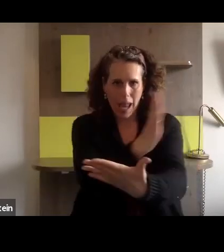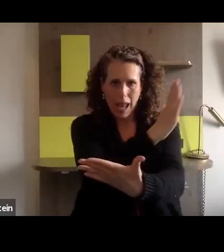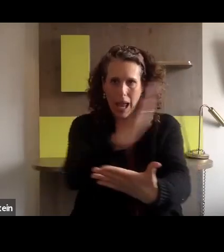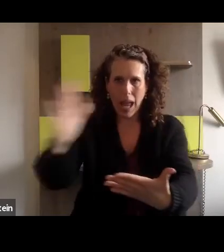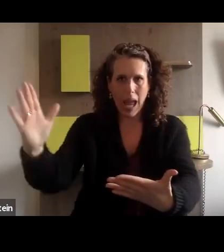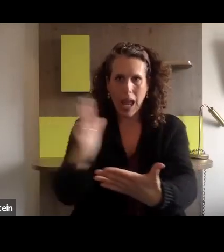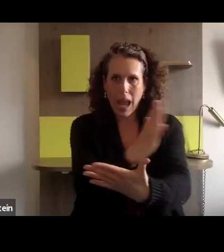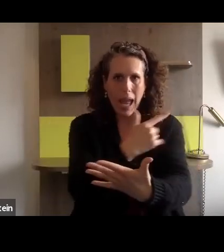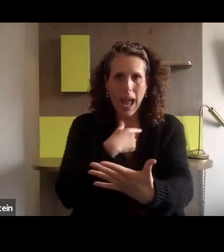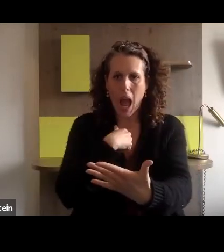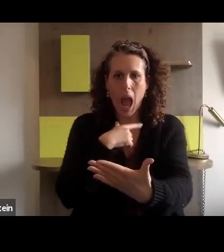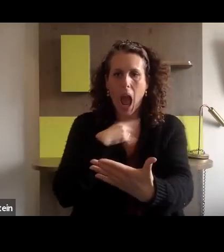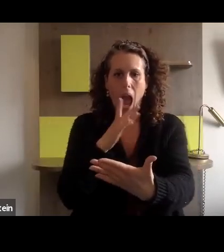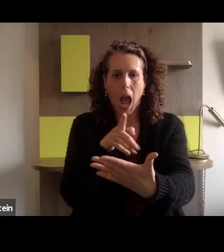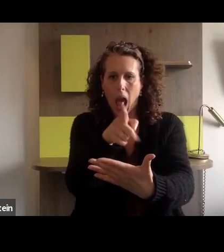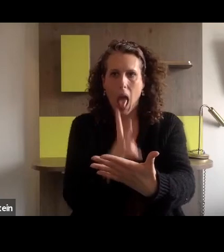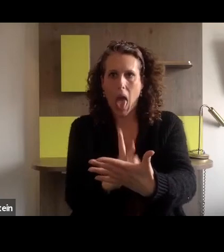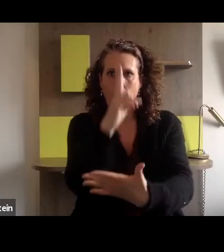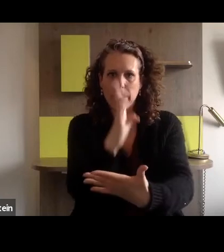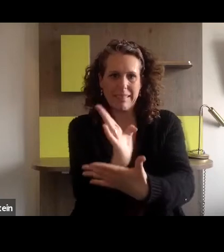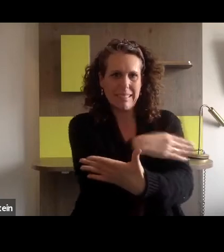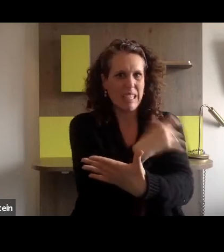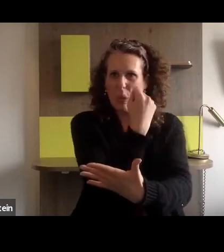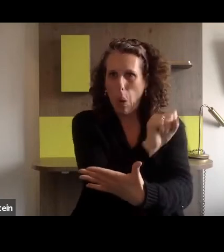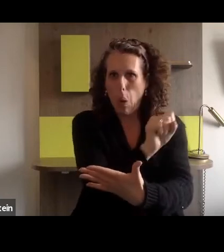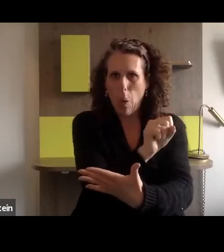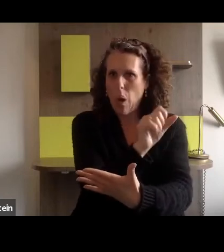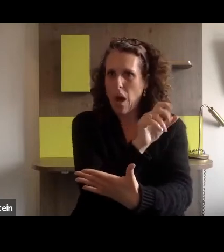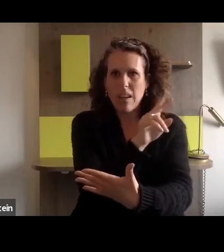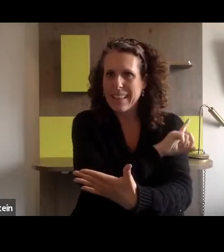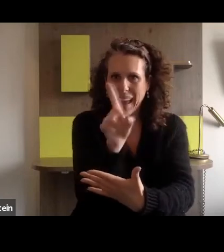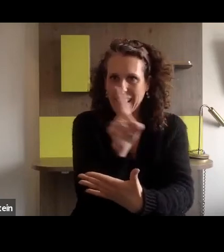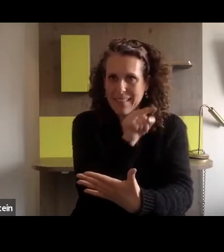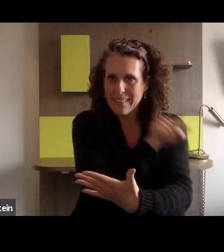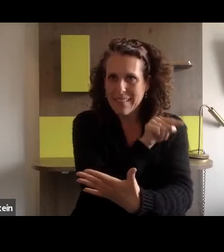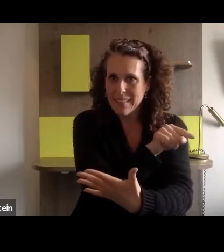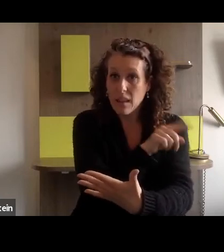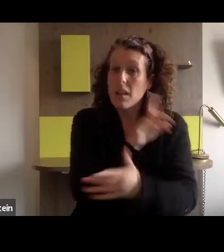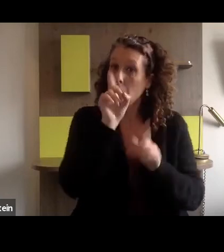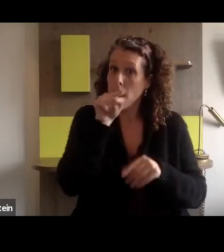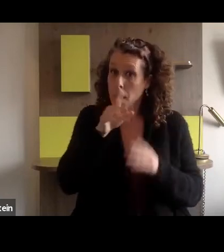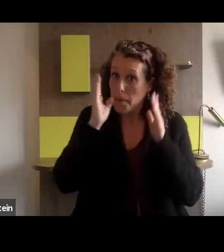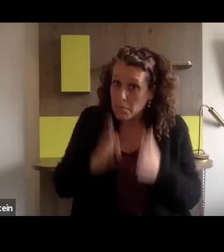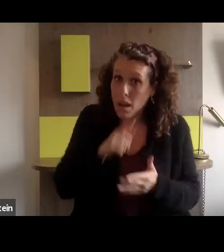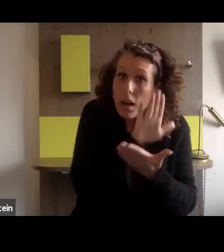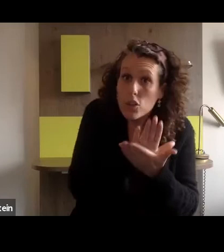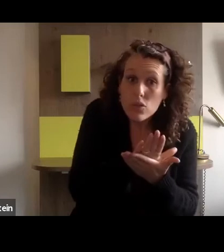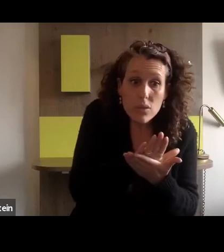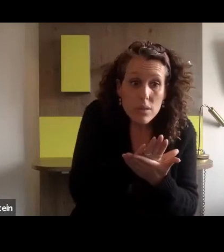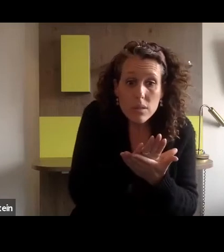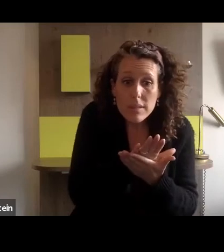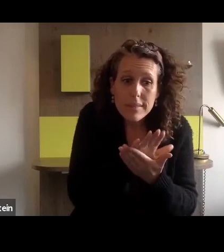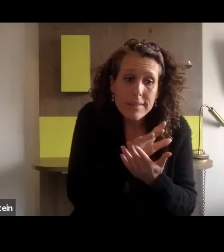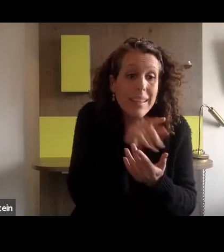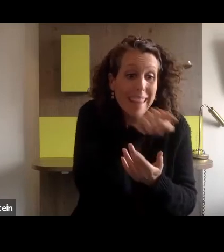to say, no, this is not correct. This needs to be, if you translate it into testing